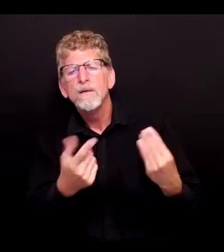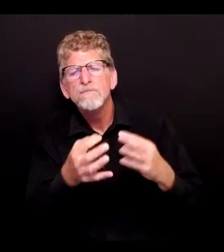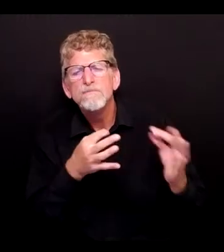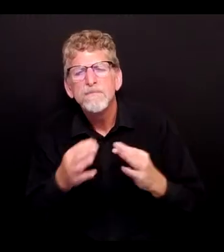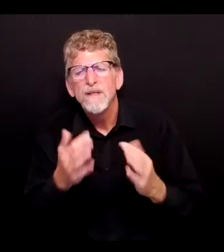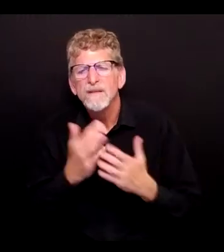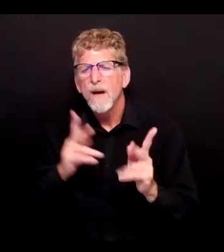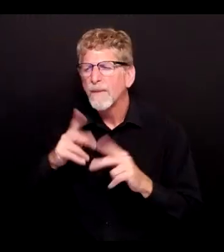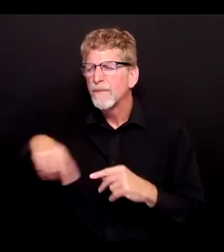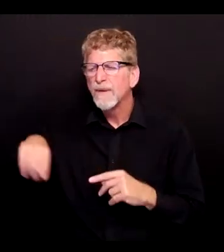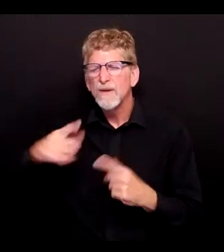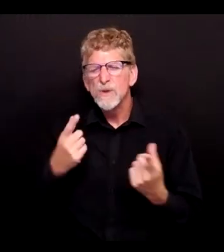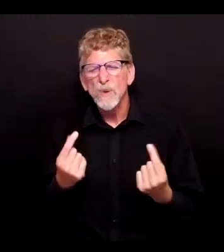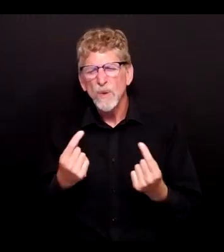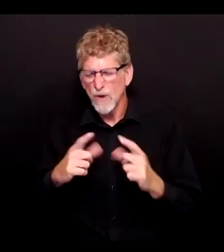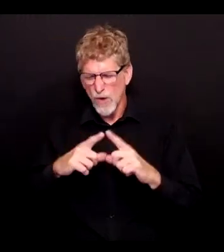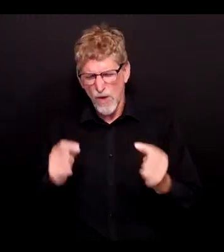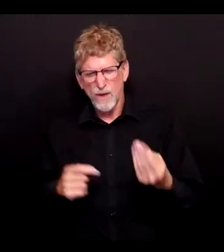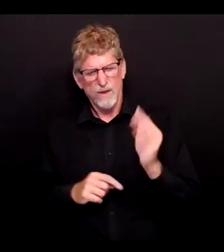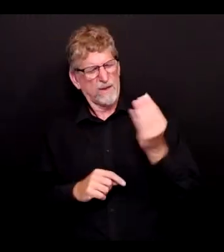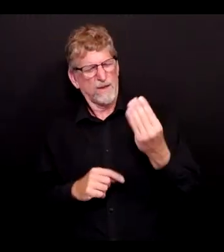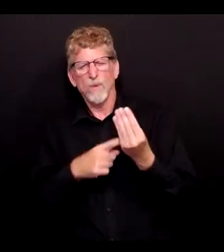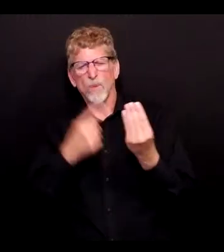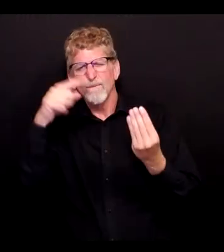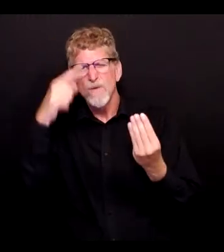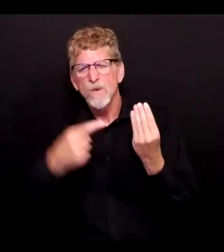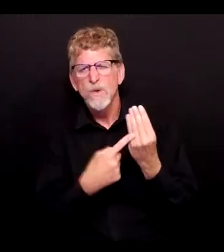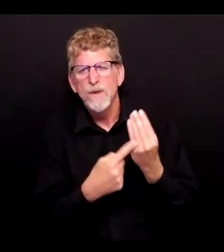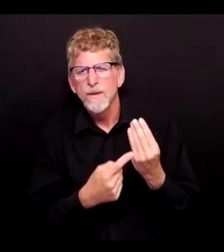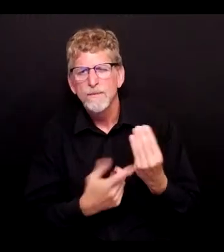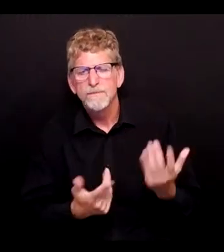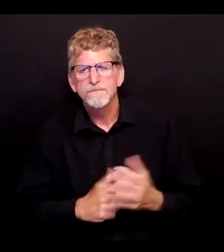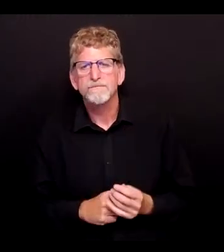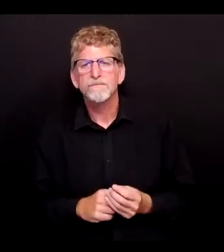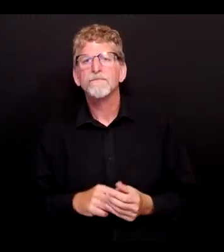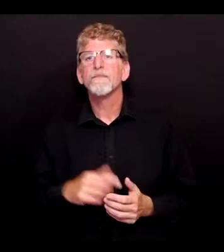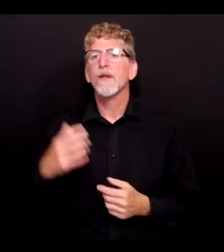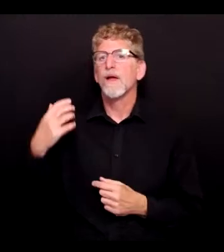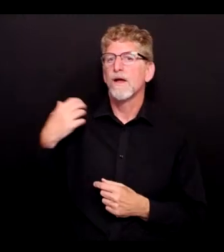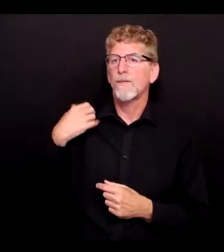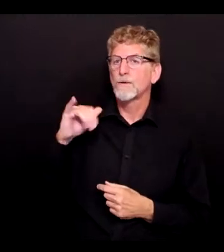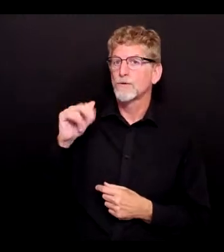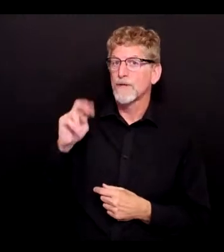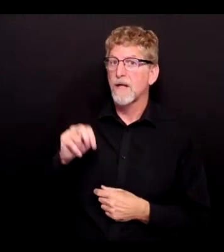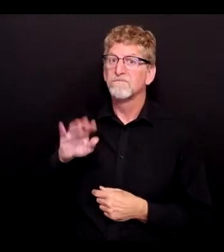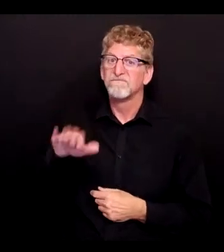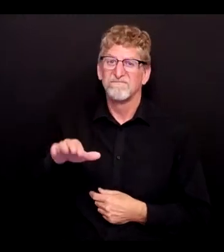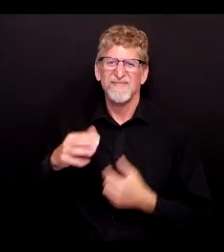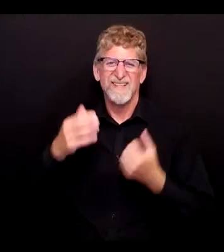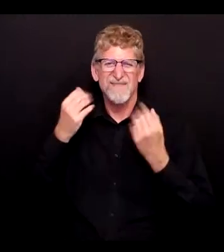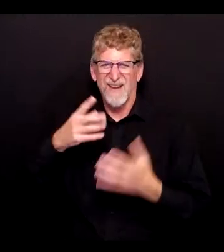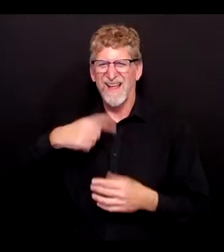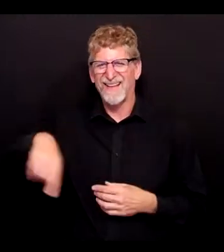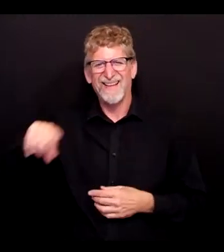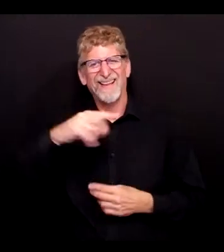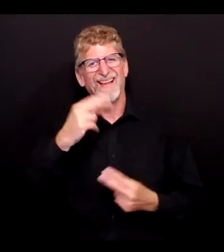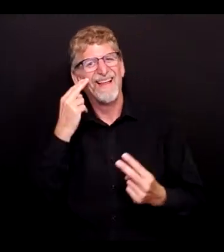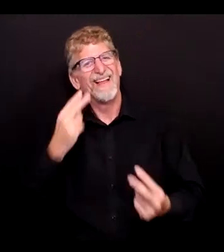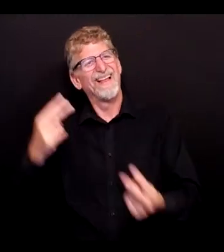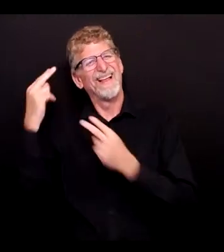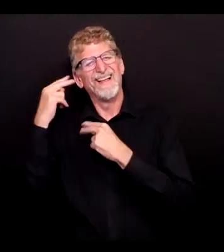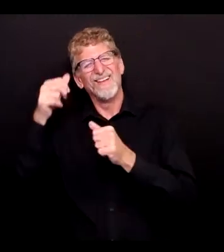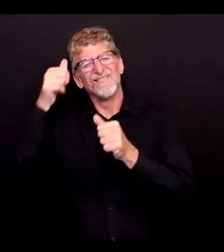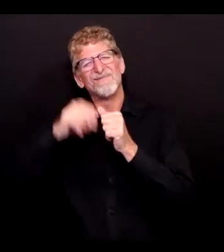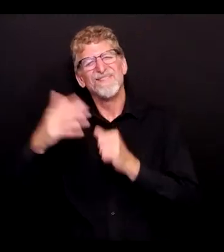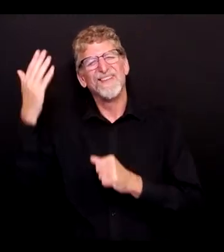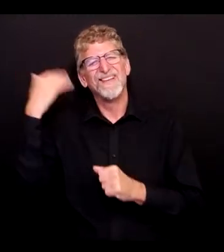This is something that many of us might remember from our childhood. It's a way of keeping track. It's for the person